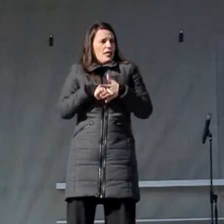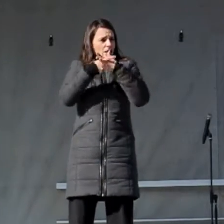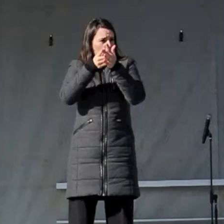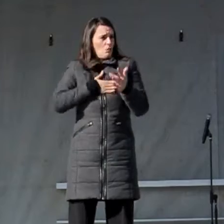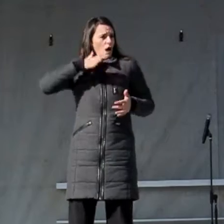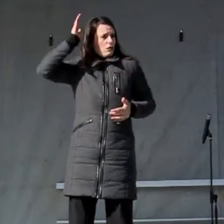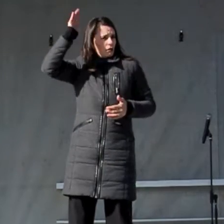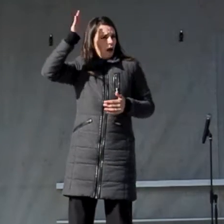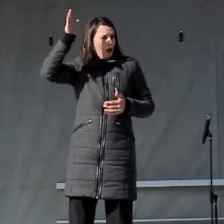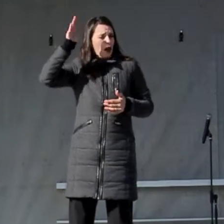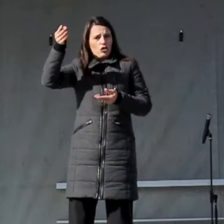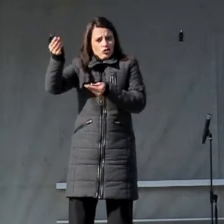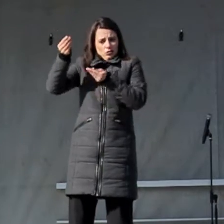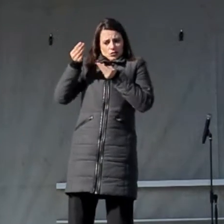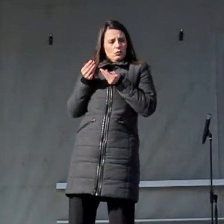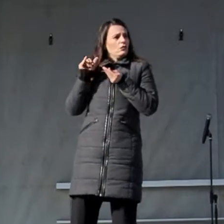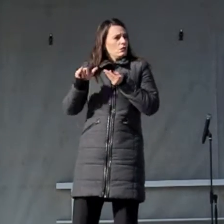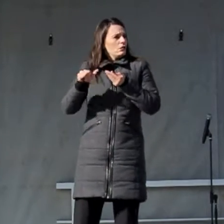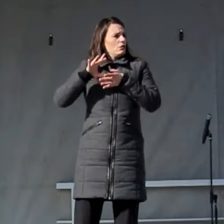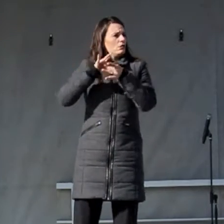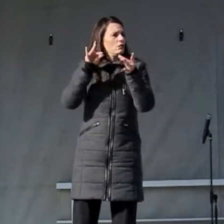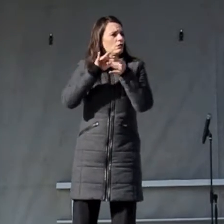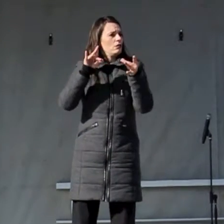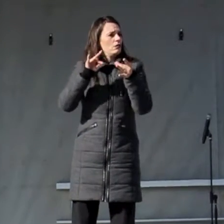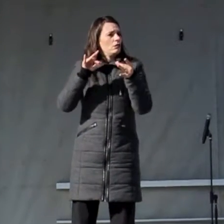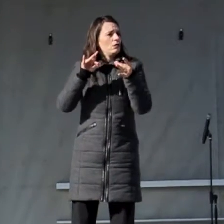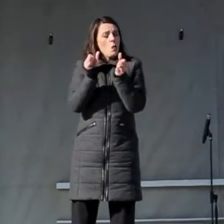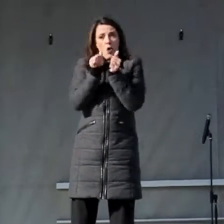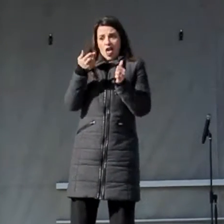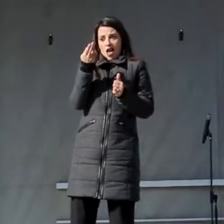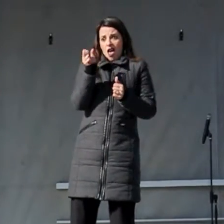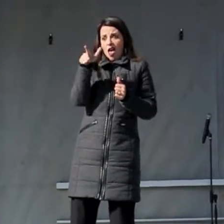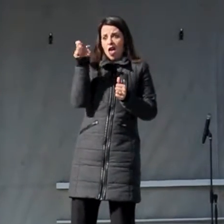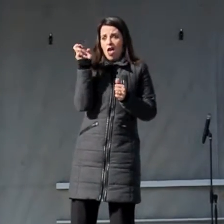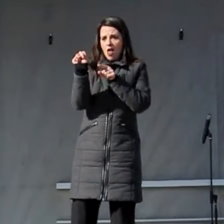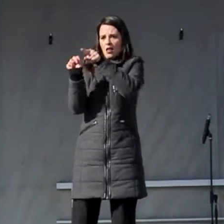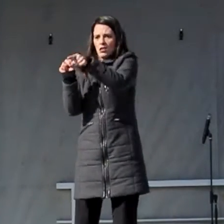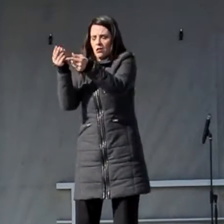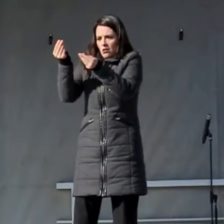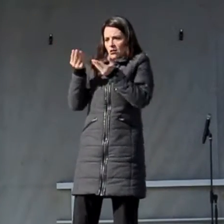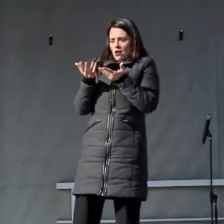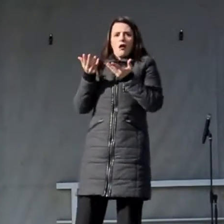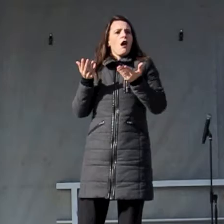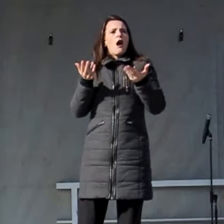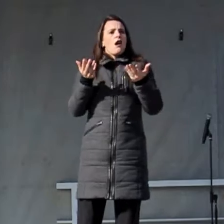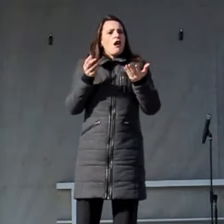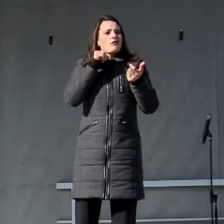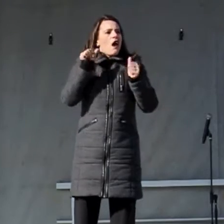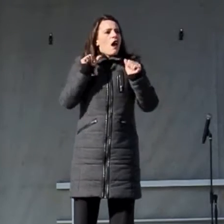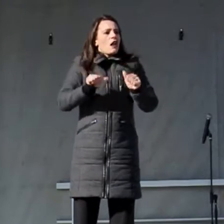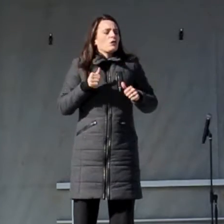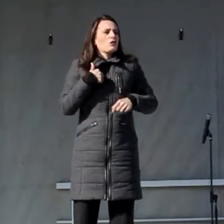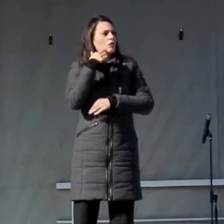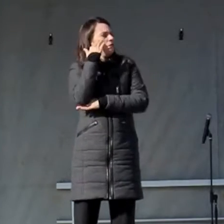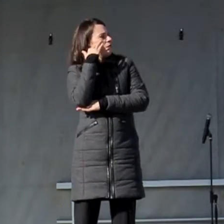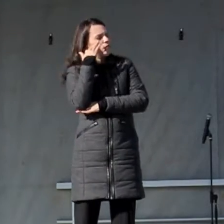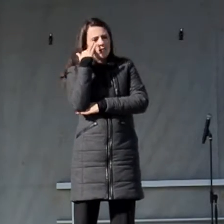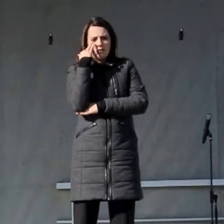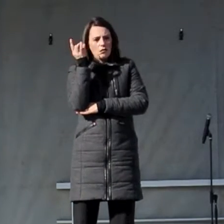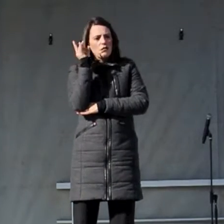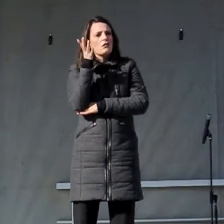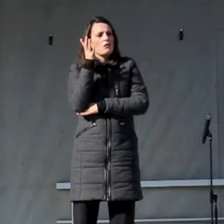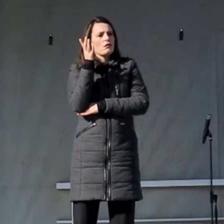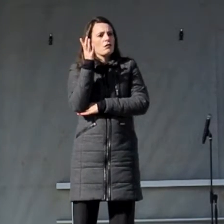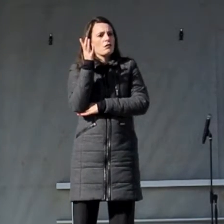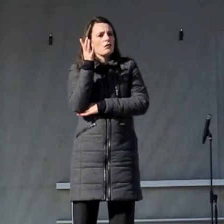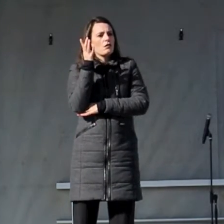of my speech. Because if it wasn't for her, I wouldn't have shaken my head, and my first reaction, and I'm going to